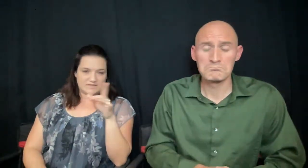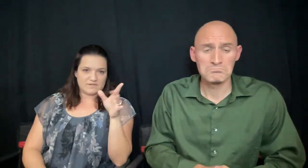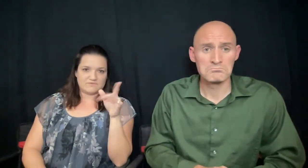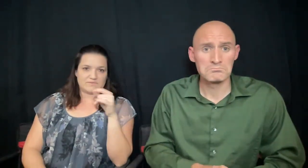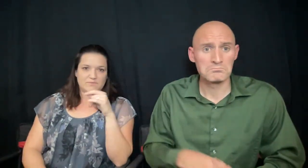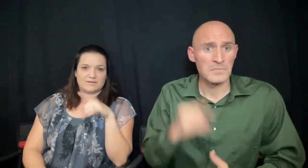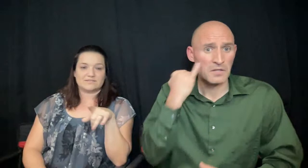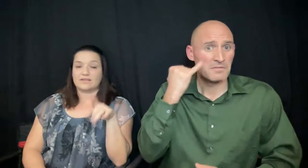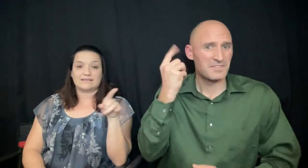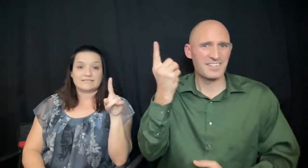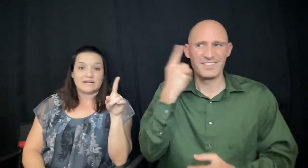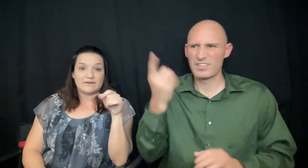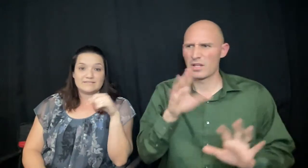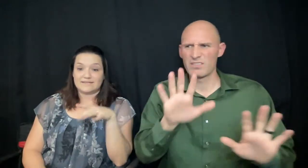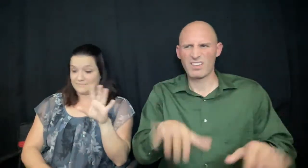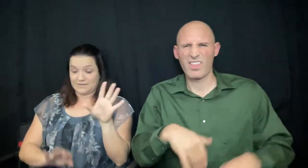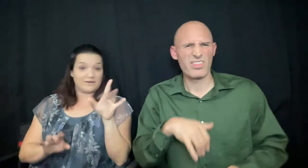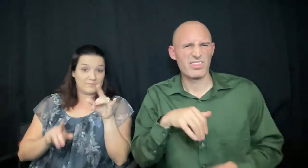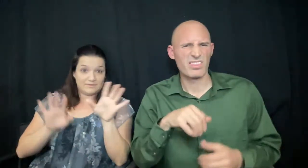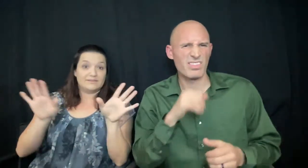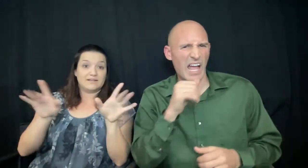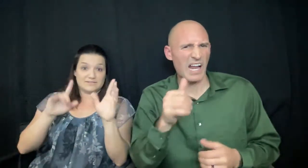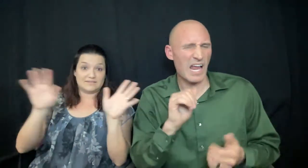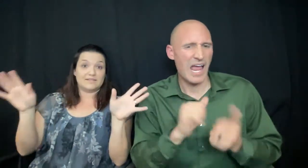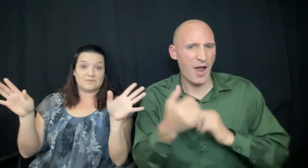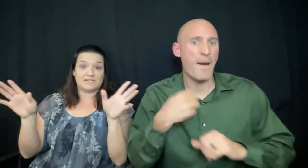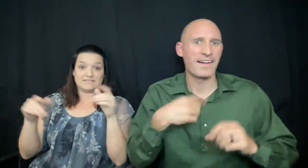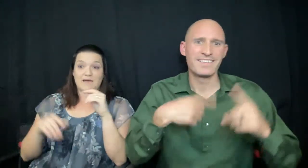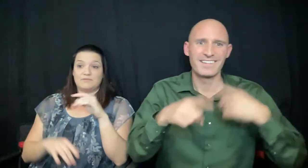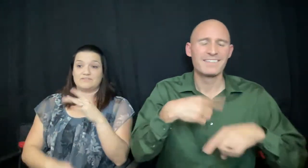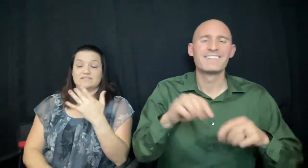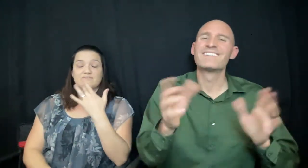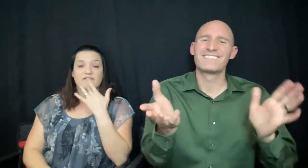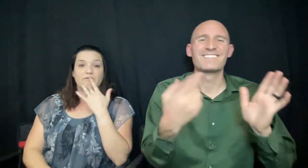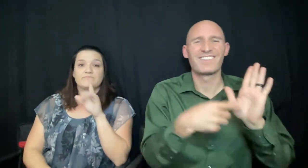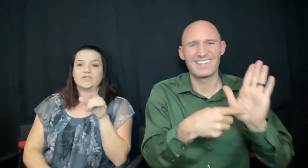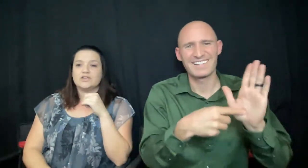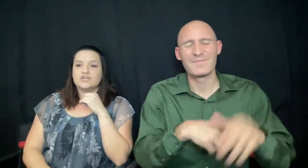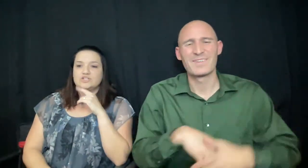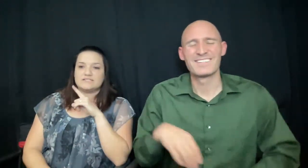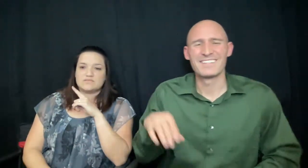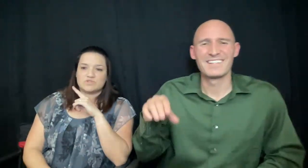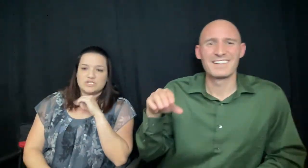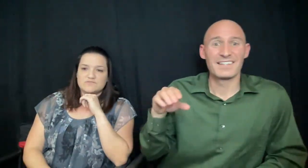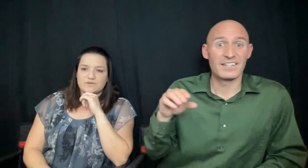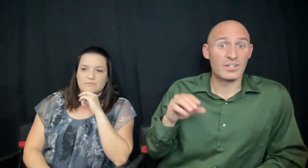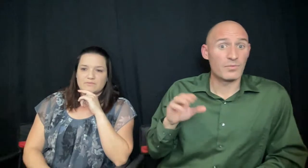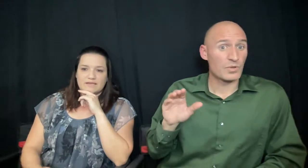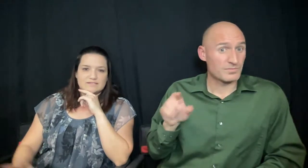somebody's from somewhere else and they're like, that's not how I sign it. I'm like, okay, well, here's going to be an example of this. Favorite. She says where she's from, they